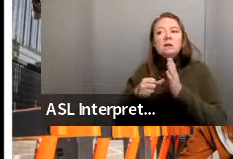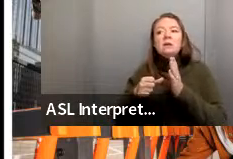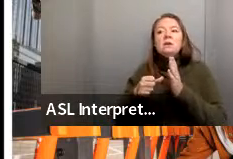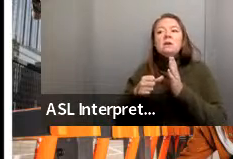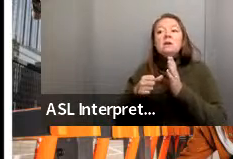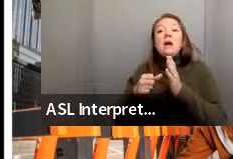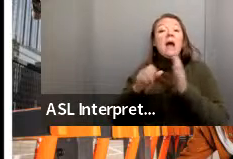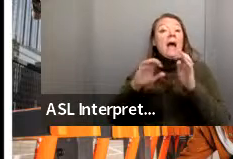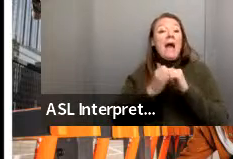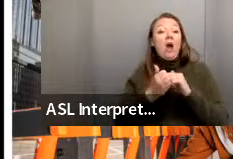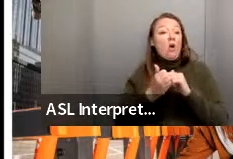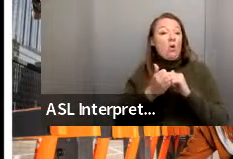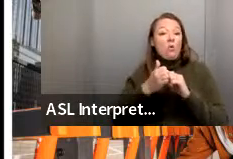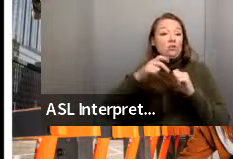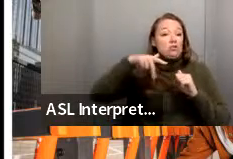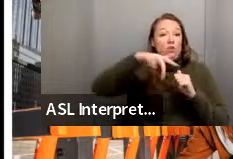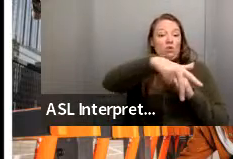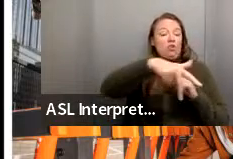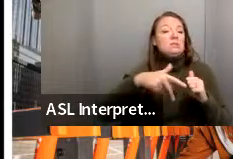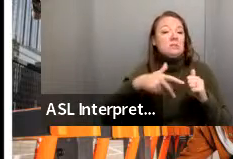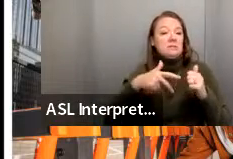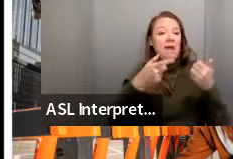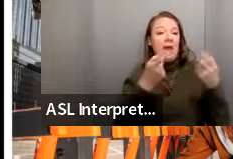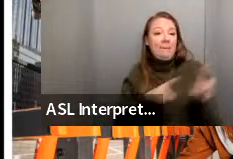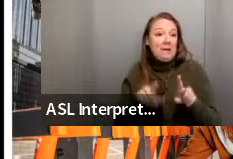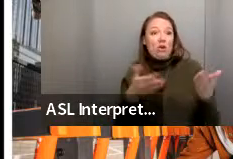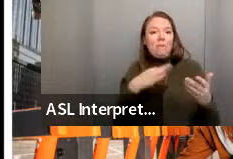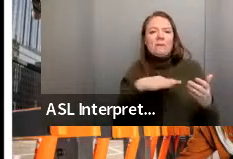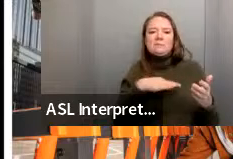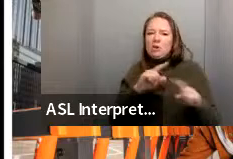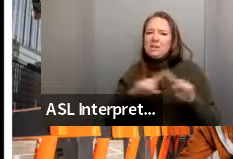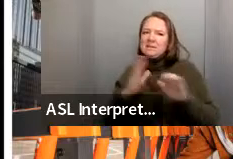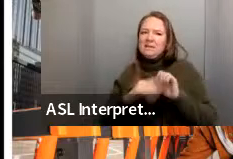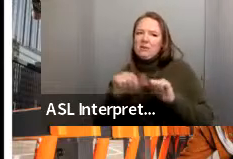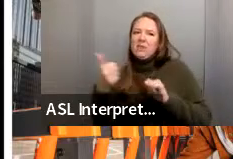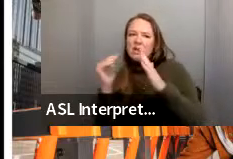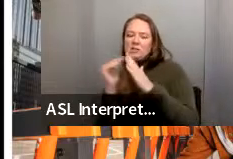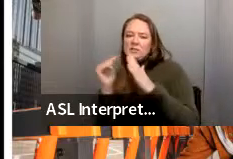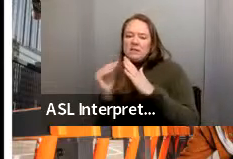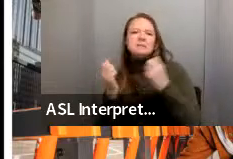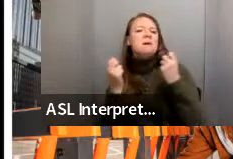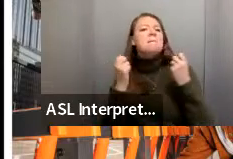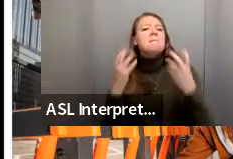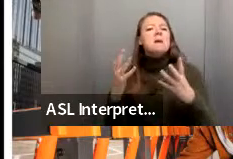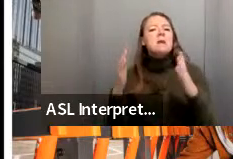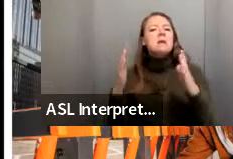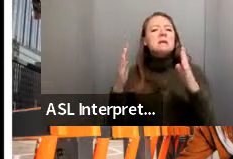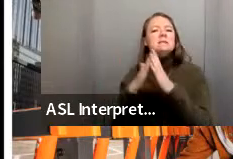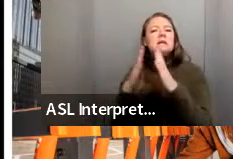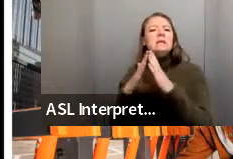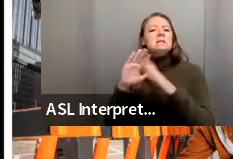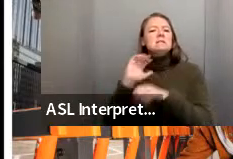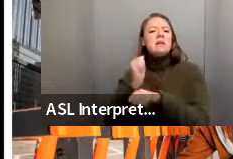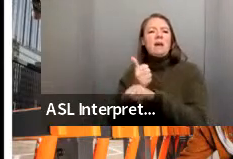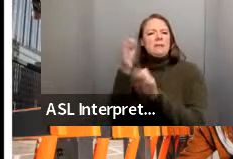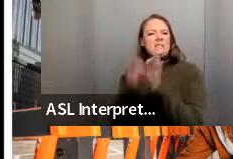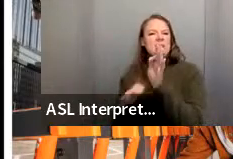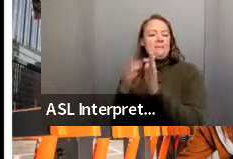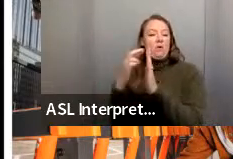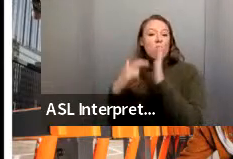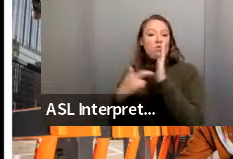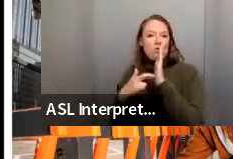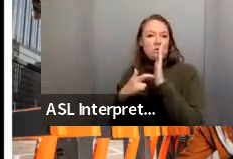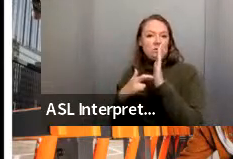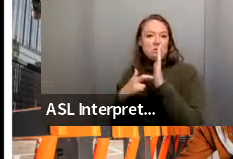versus other places. A lot of cities set relatively simple sets of rules and then